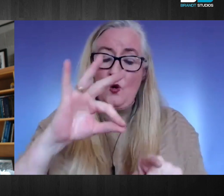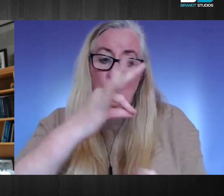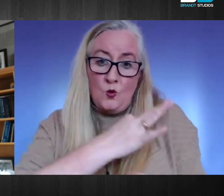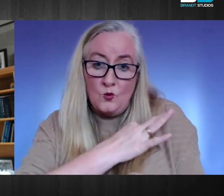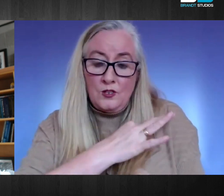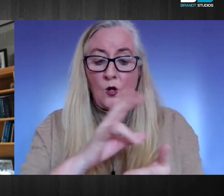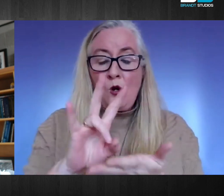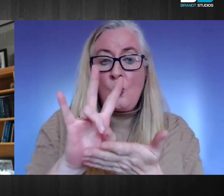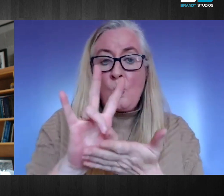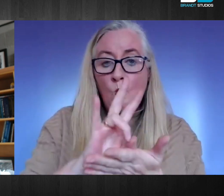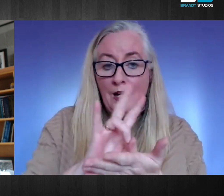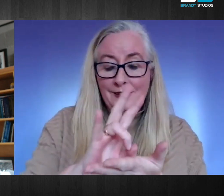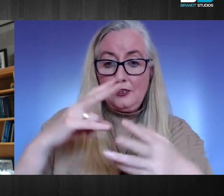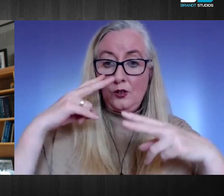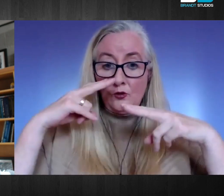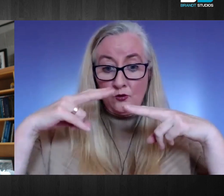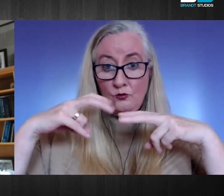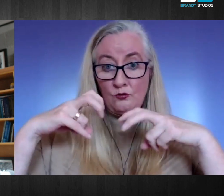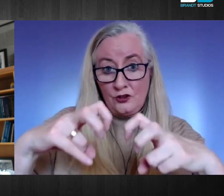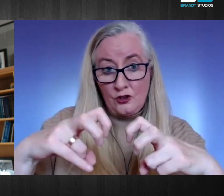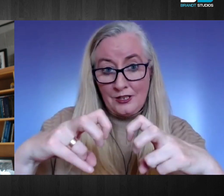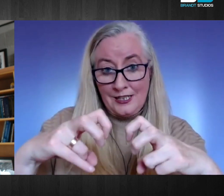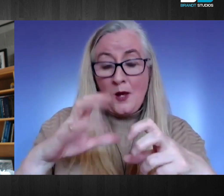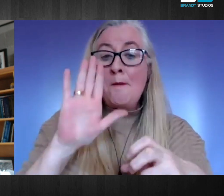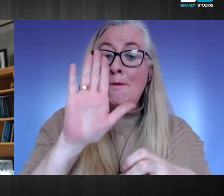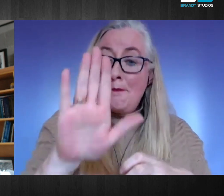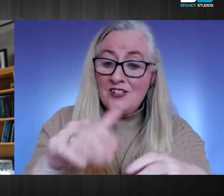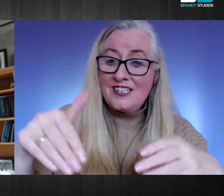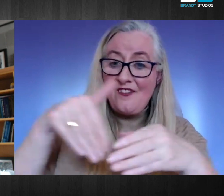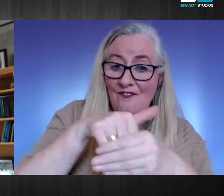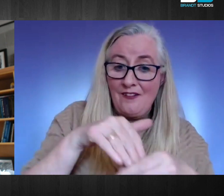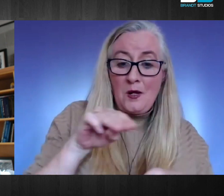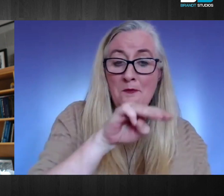involve the people who are affected by